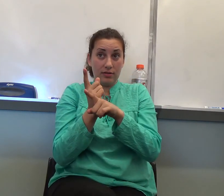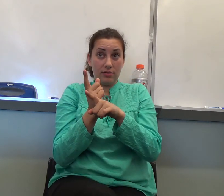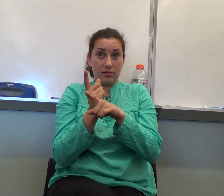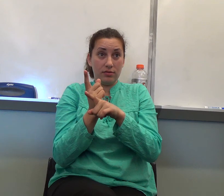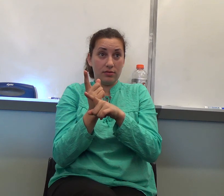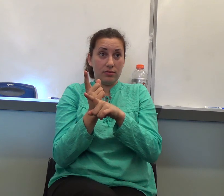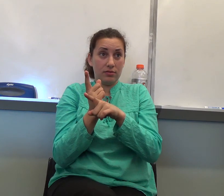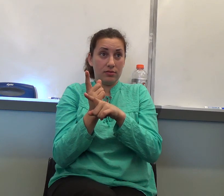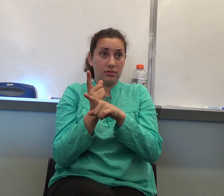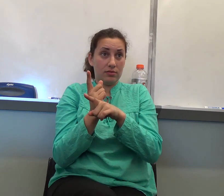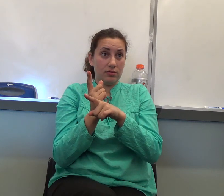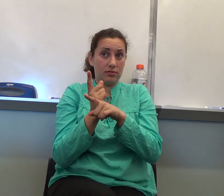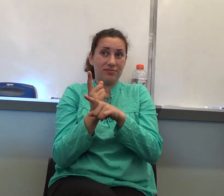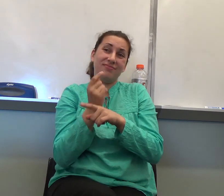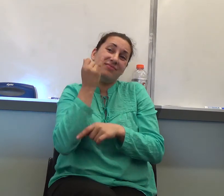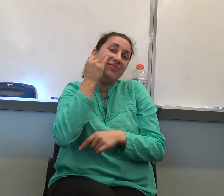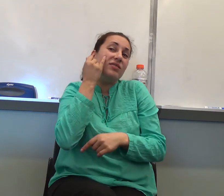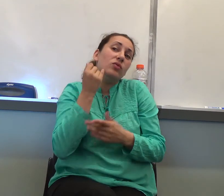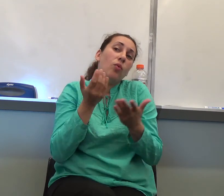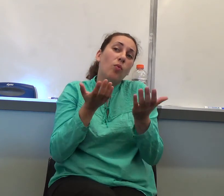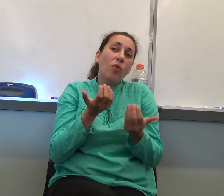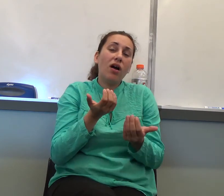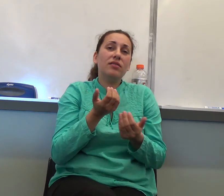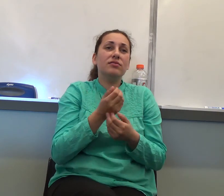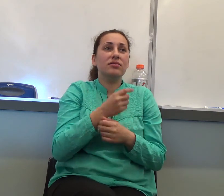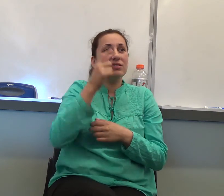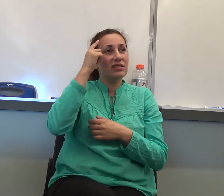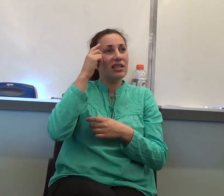This is, if you want to, you can think of it as,